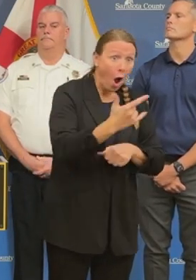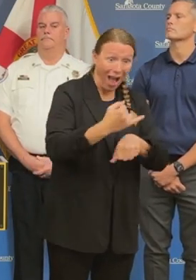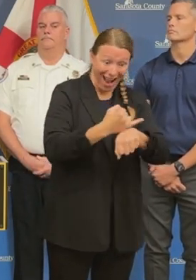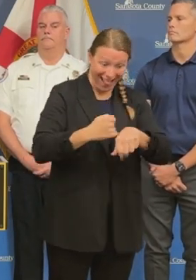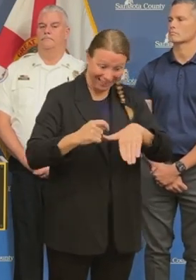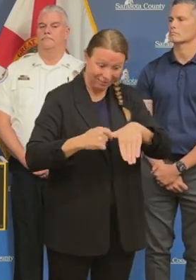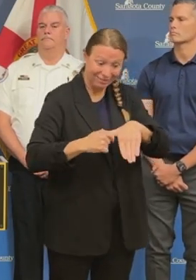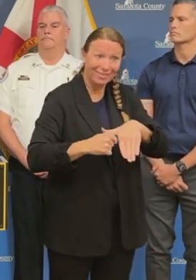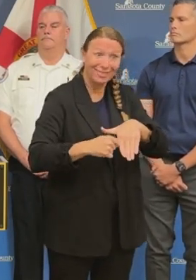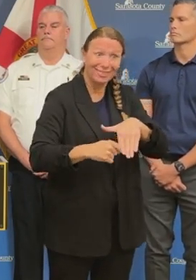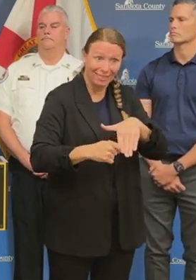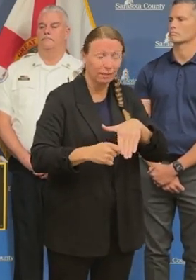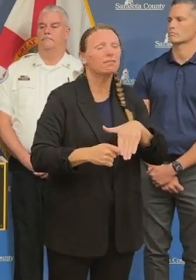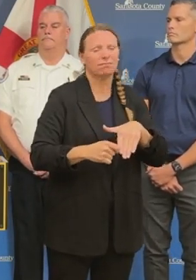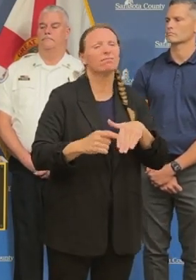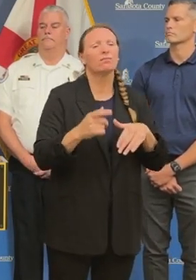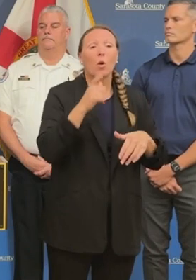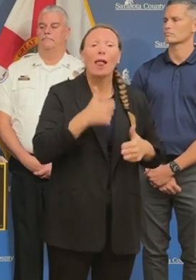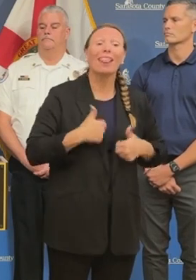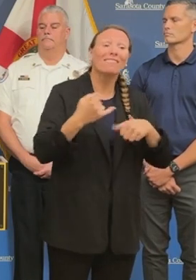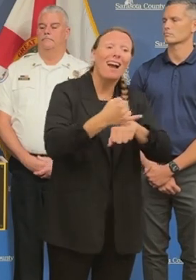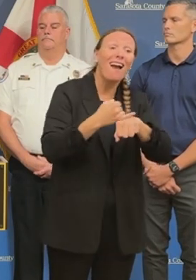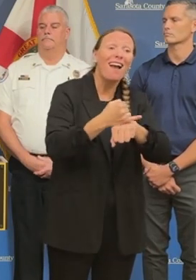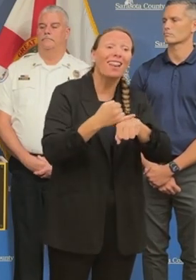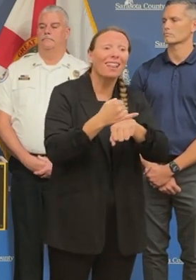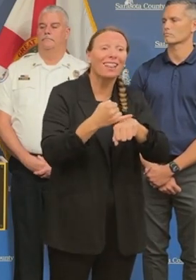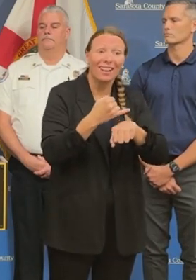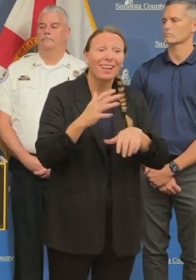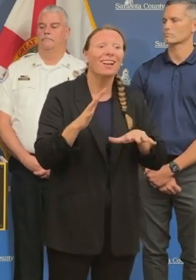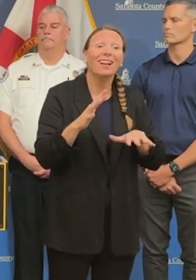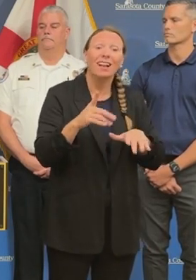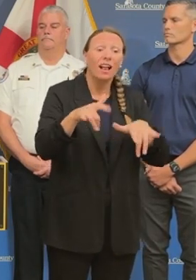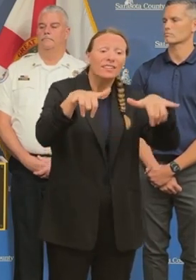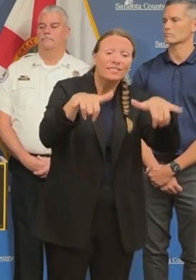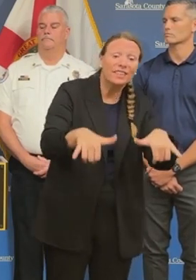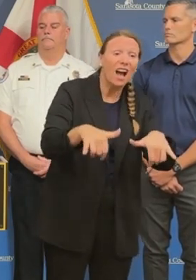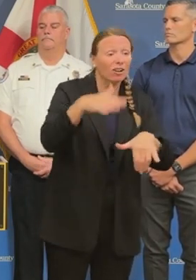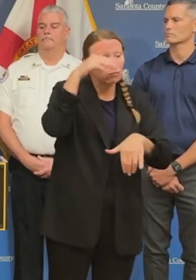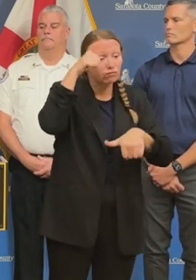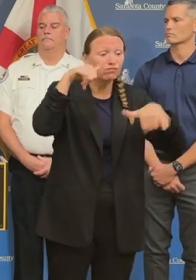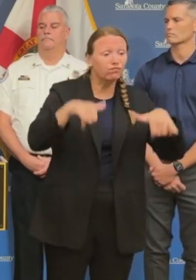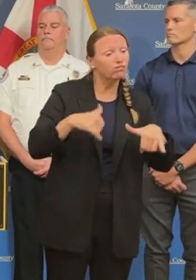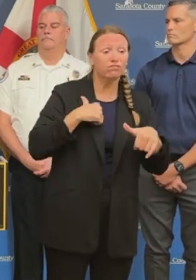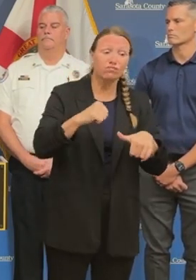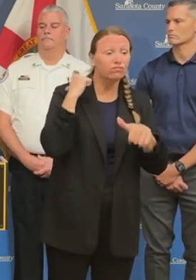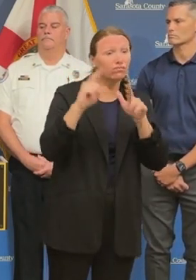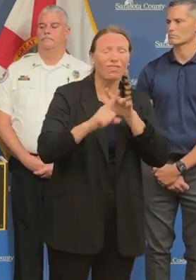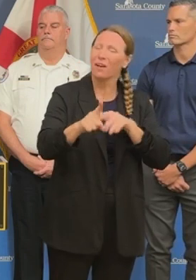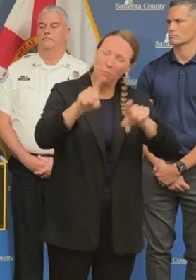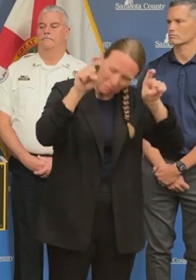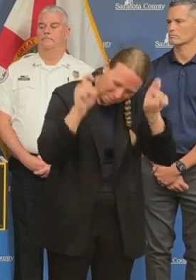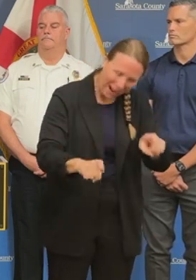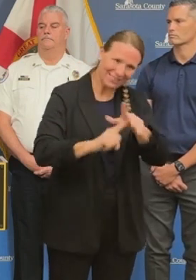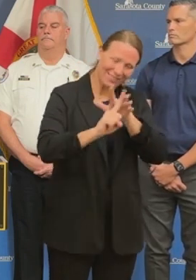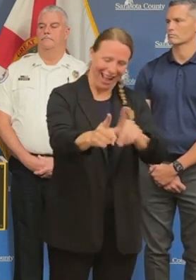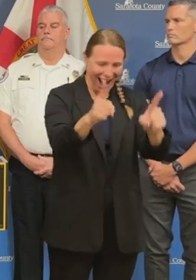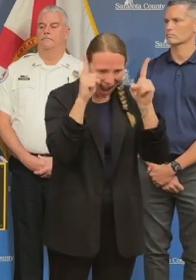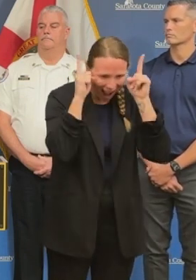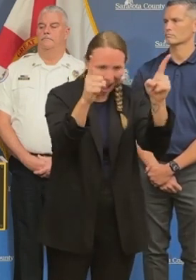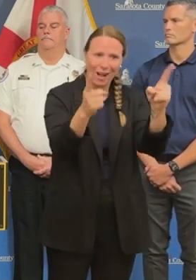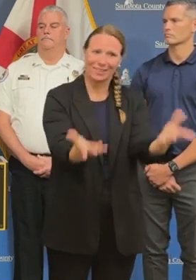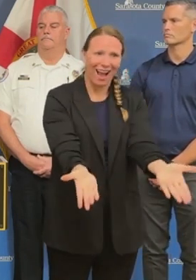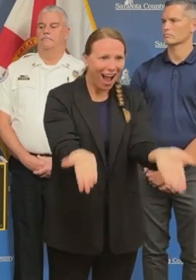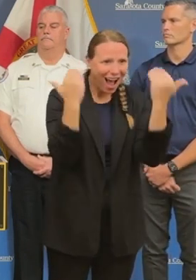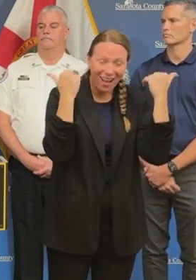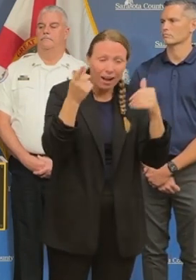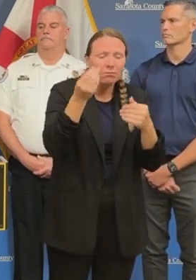on a barrier island for this storm. You will not survive the storm surge if it comes at 10 to 12 feet or more